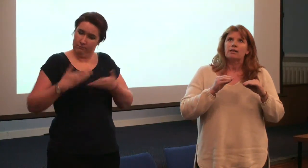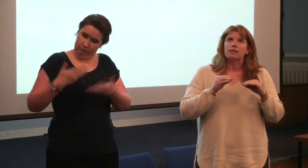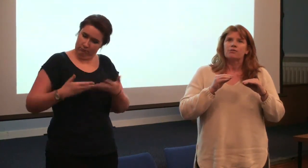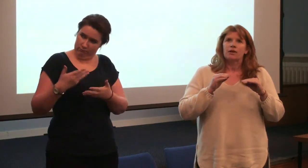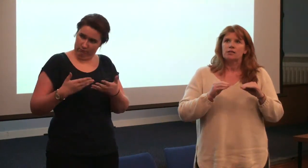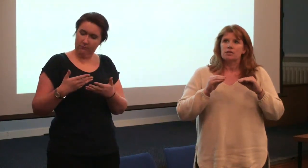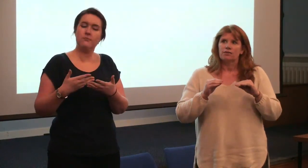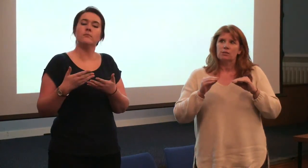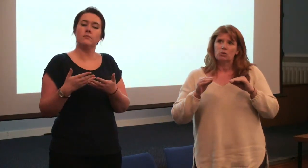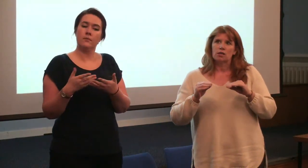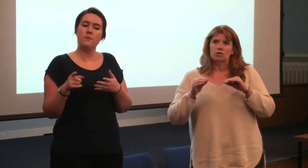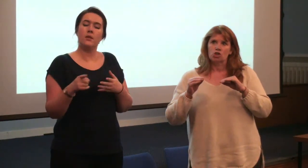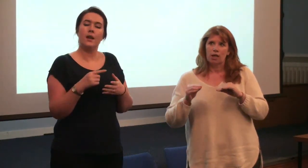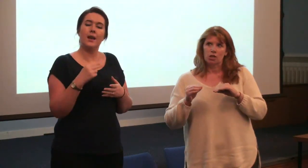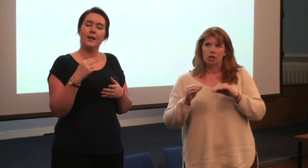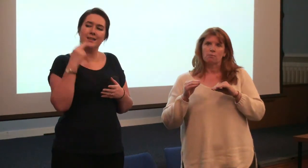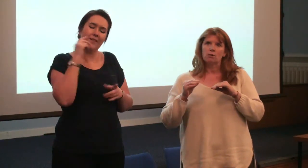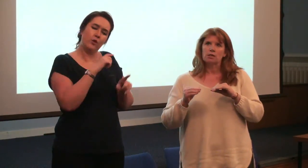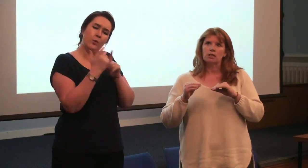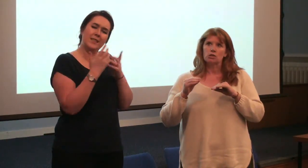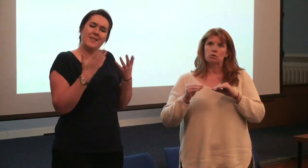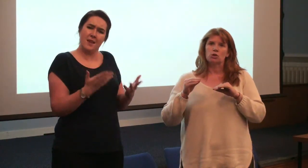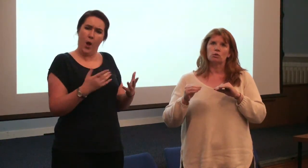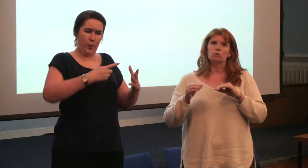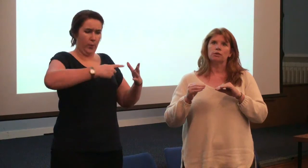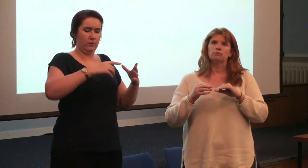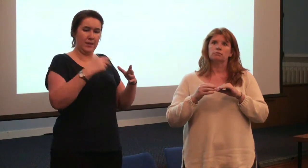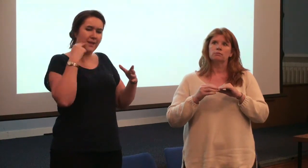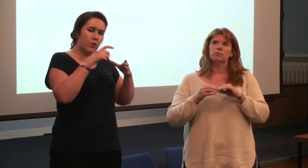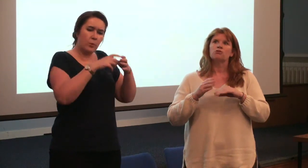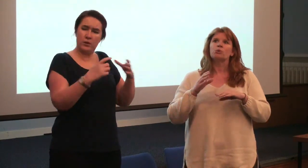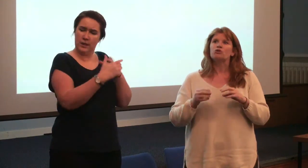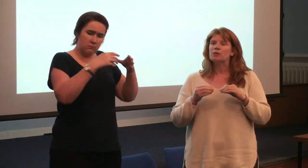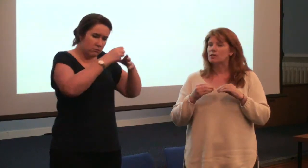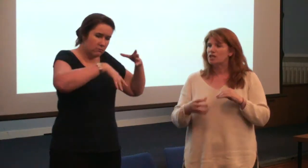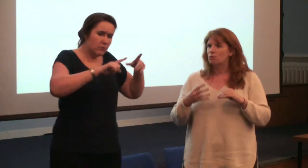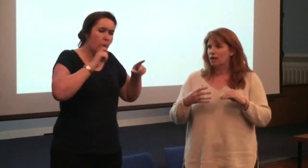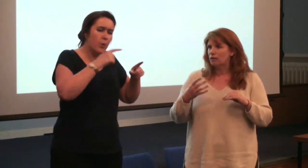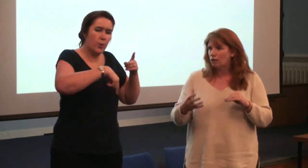The face of the deaf community is changing, mostly due to improvements in neonatal health.